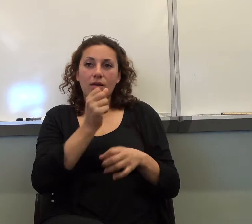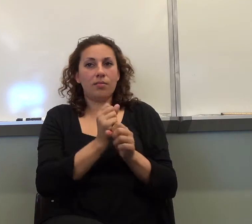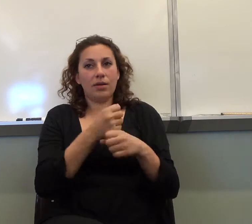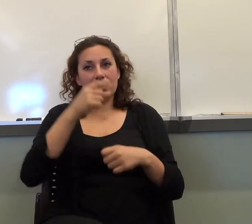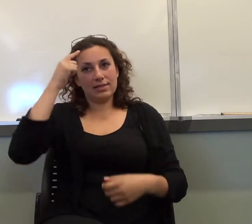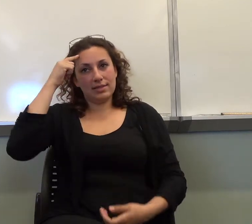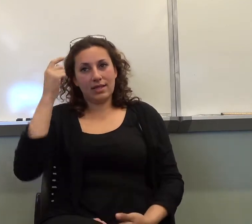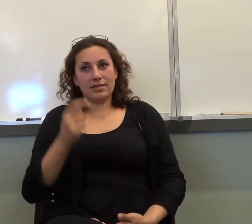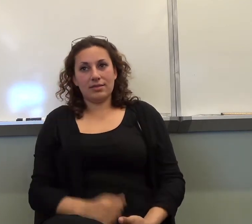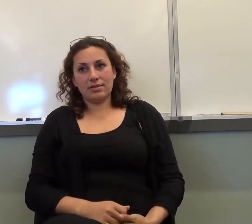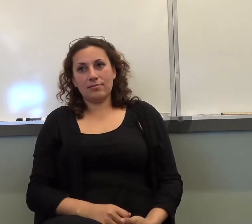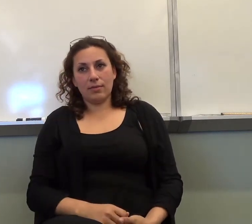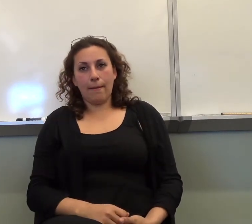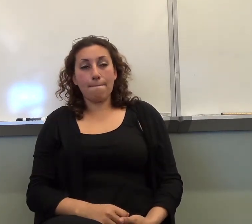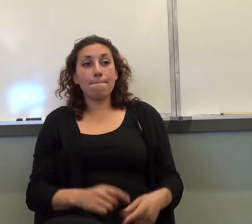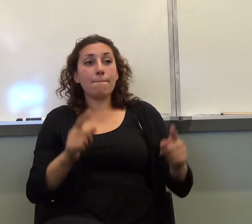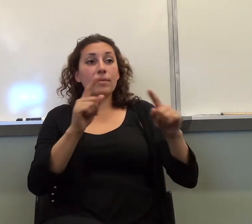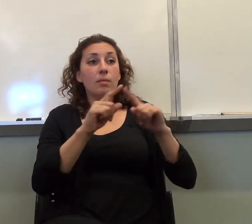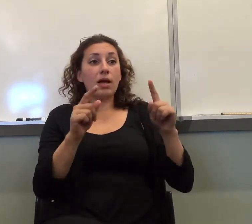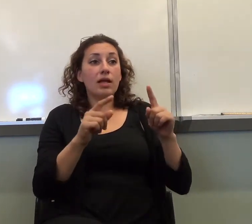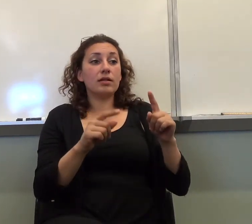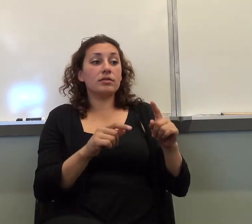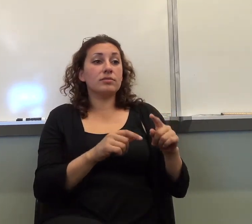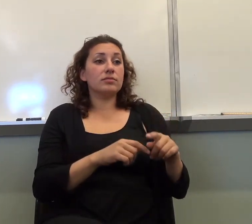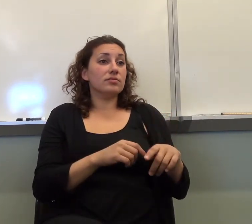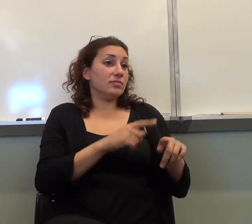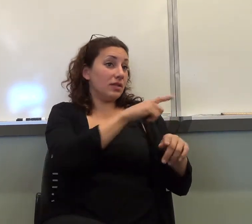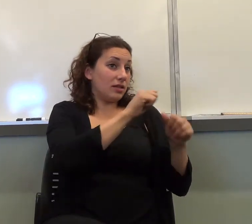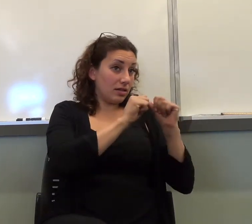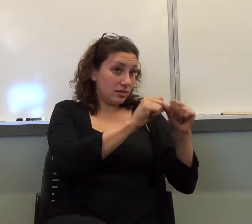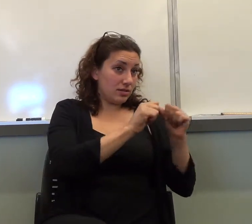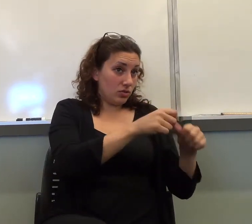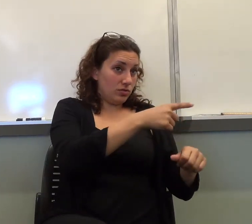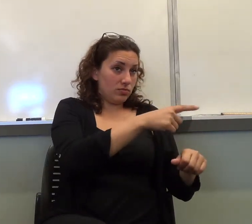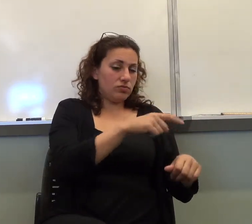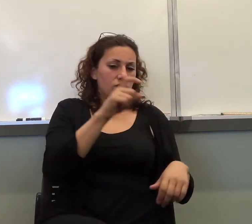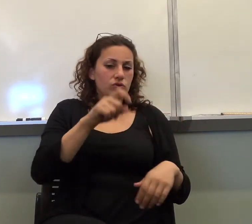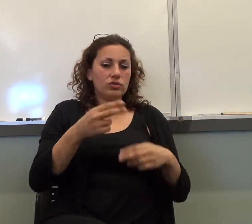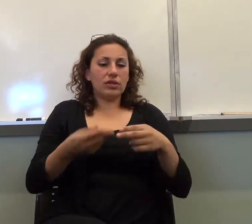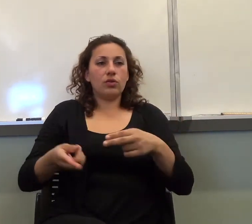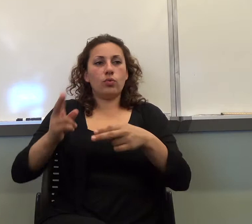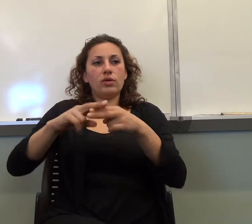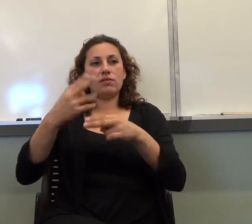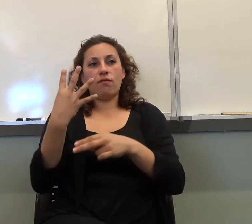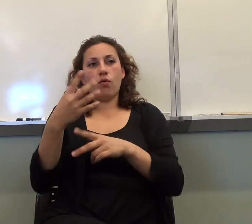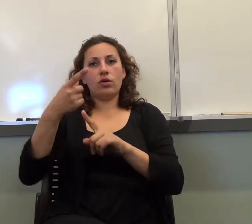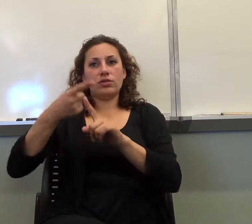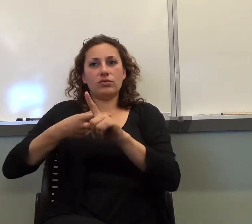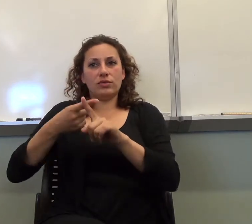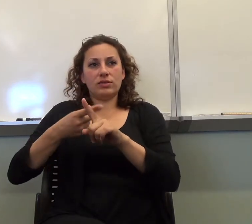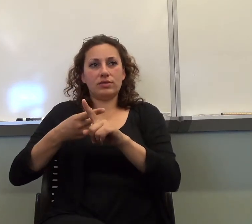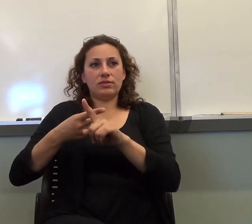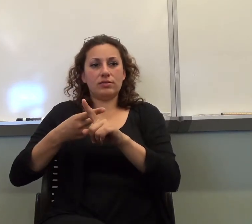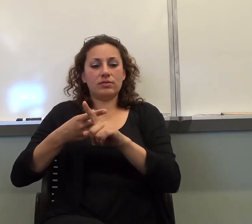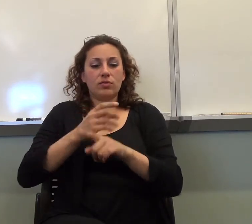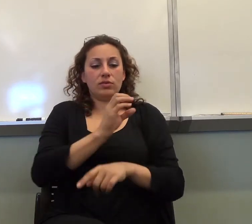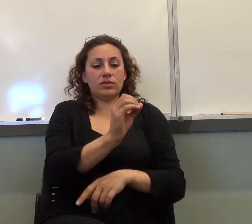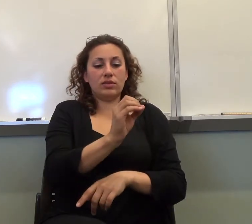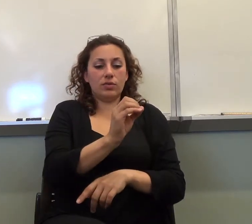But if the pattern goes on, this should go up by 4 degrees. Is it 0? It should go up to 4.